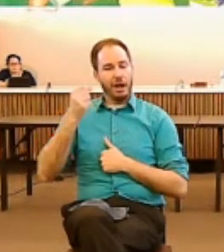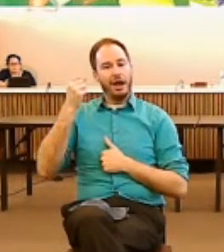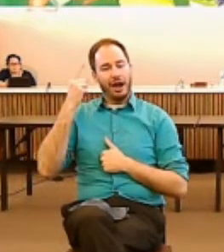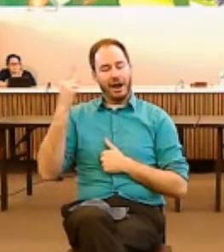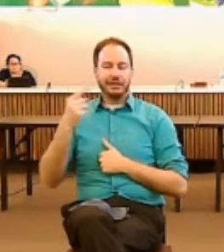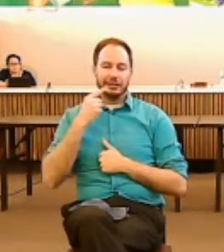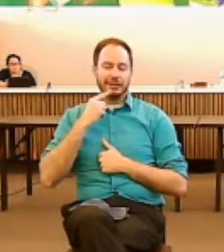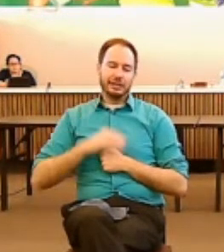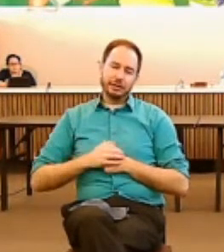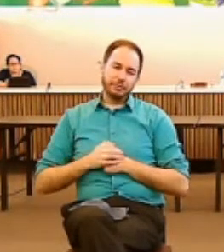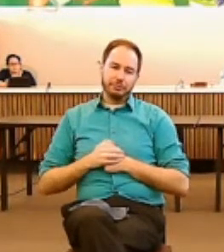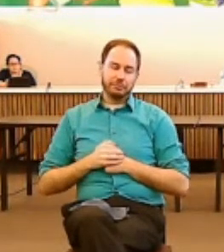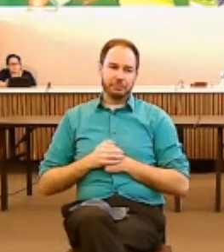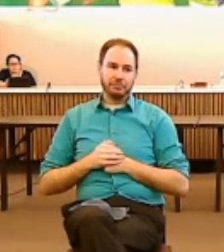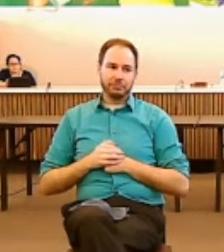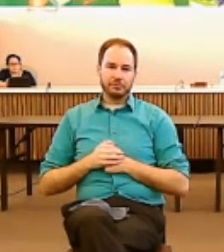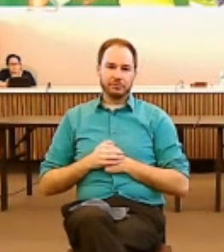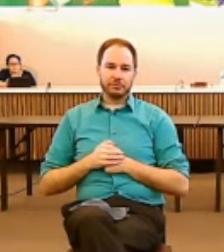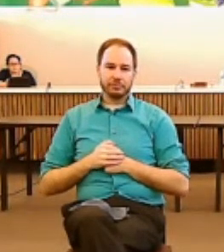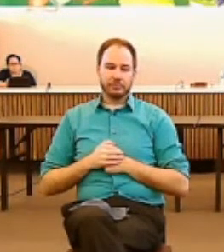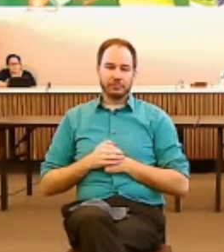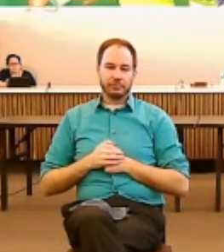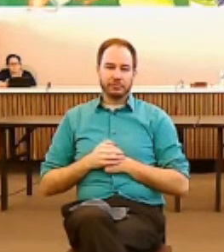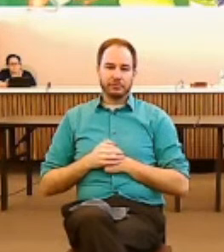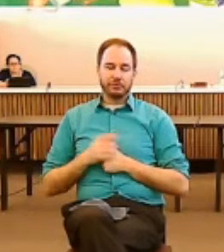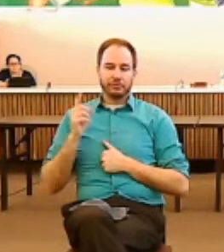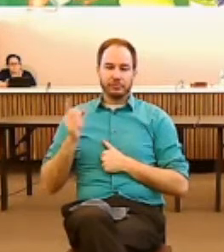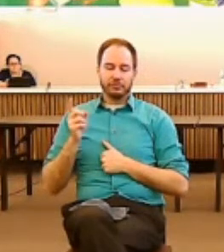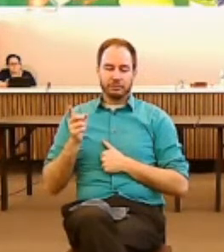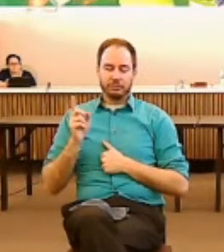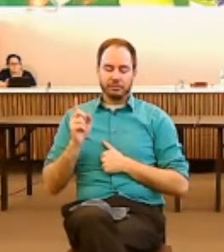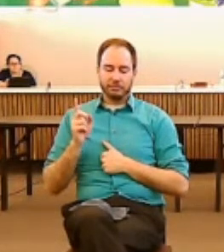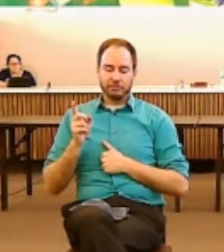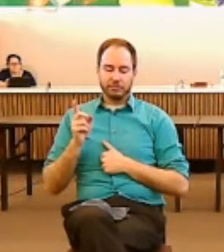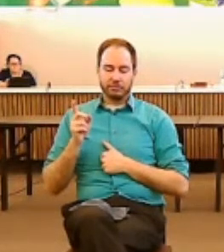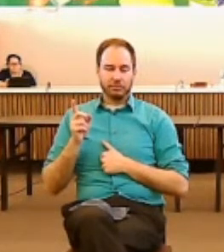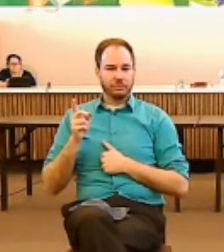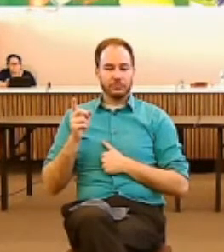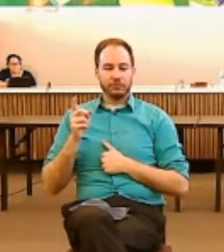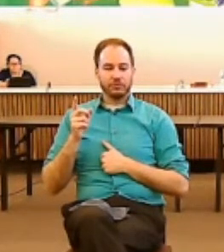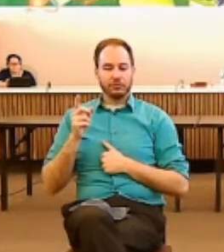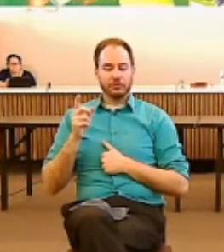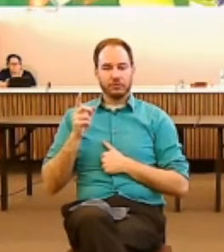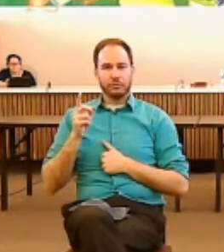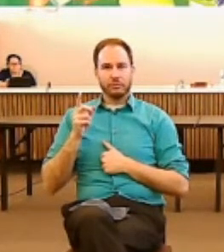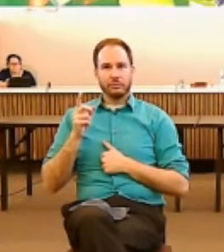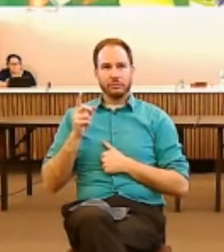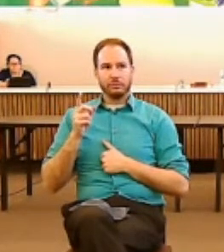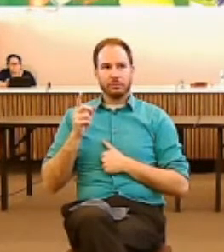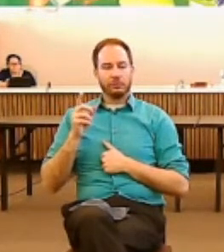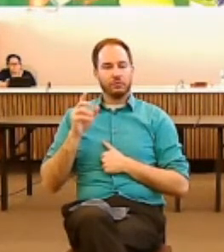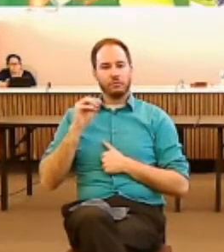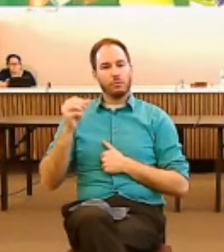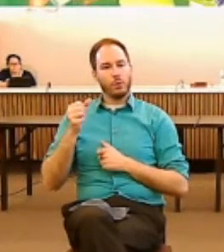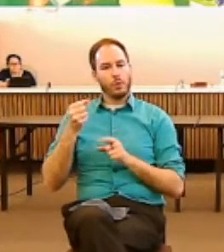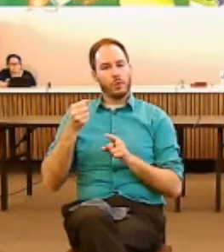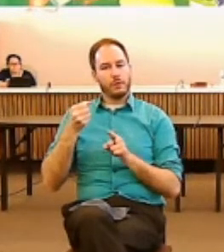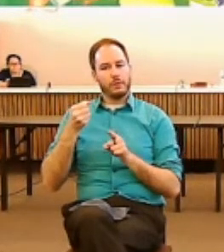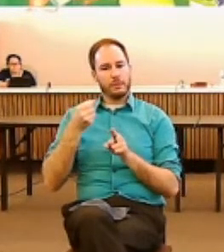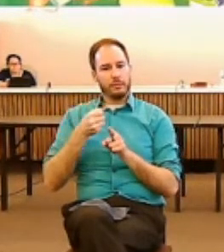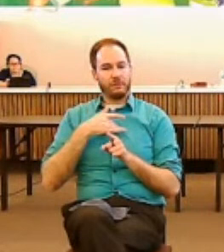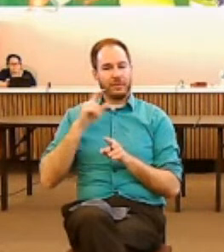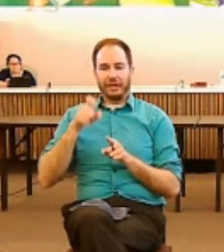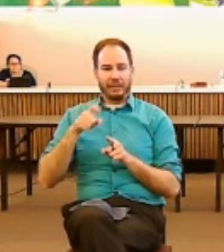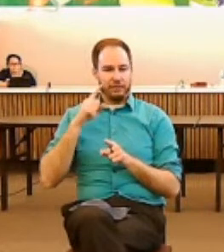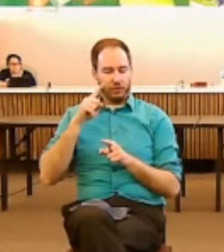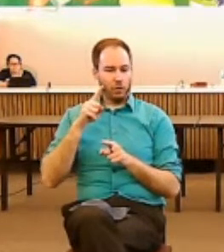then said that they did write and say that they did not see this. They did not have a need for a